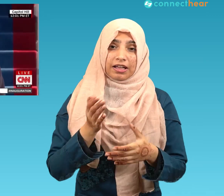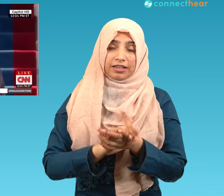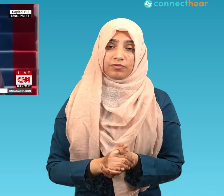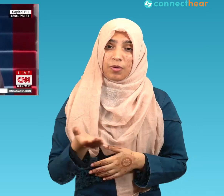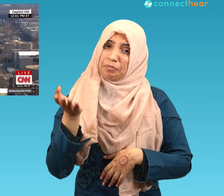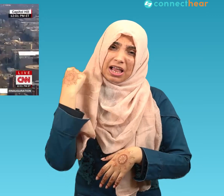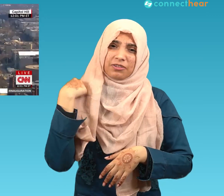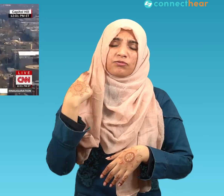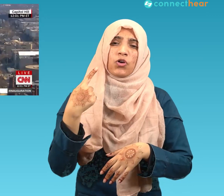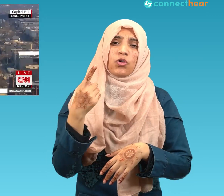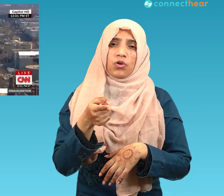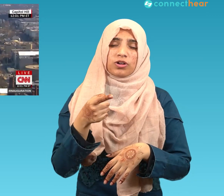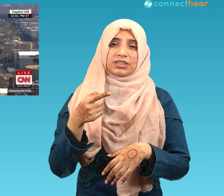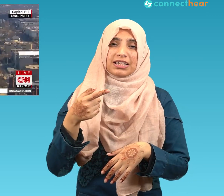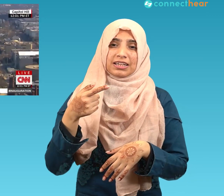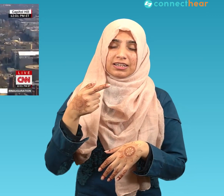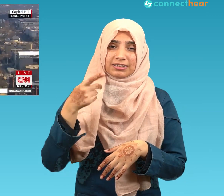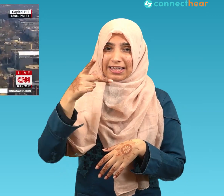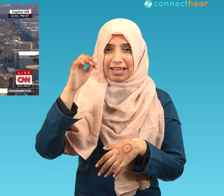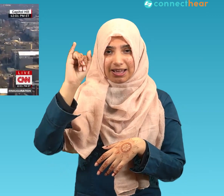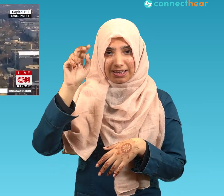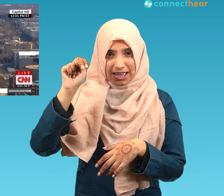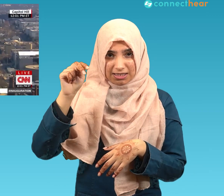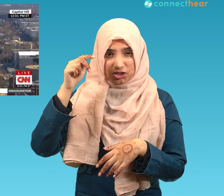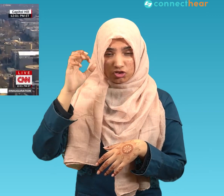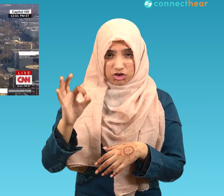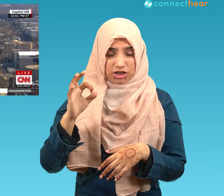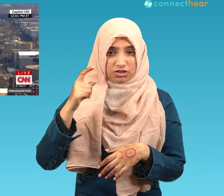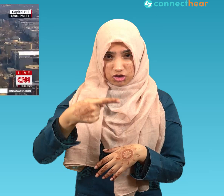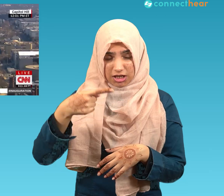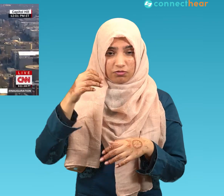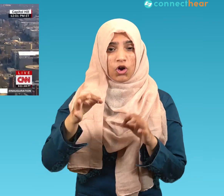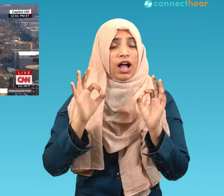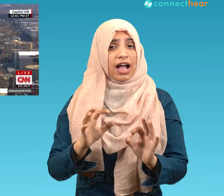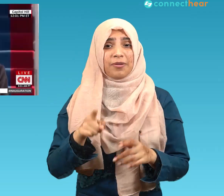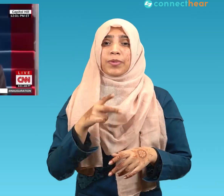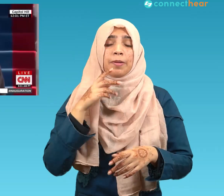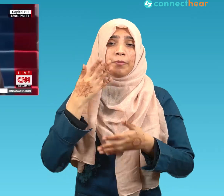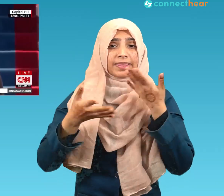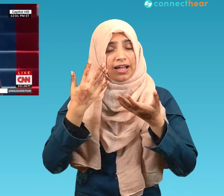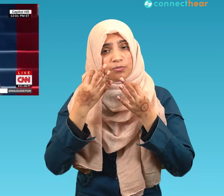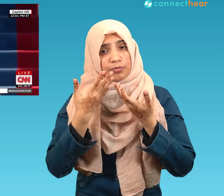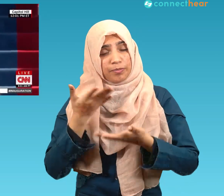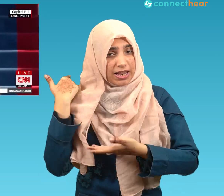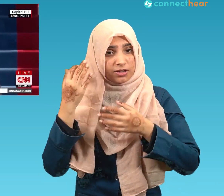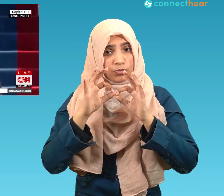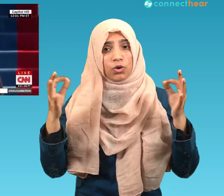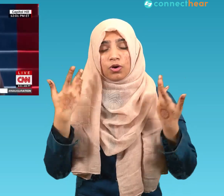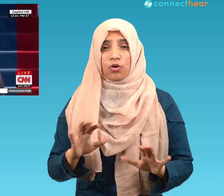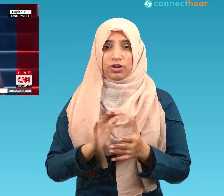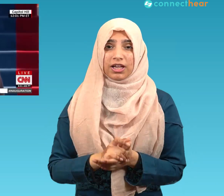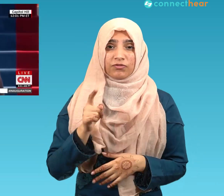his dream. Here we stand where 108 years ago, at another inaugural, thousands of protesters tried